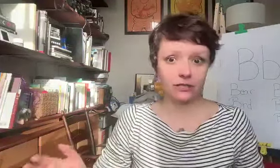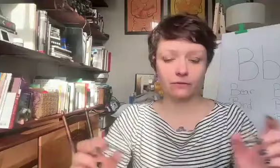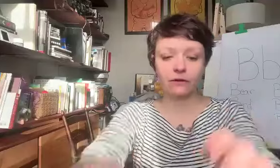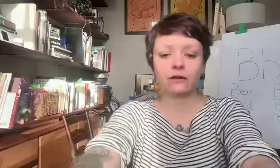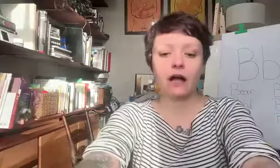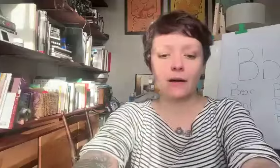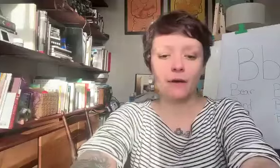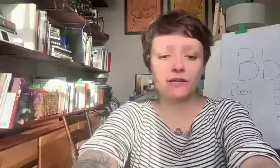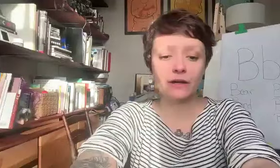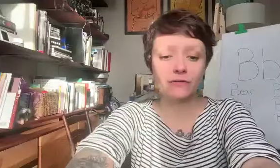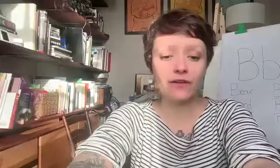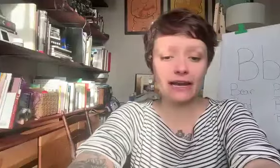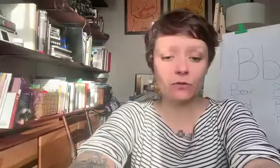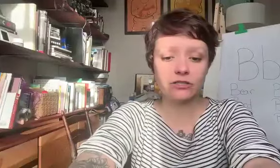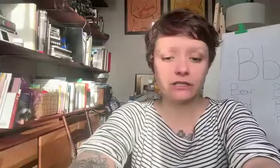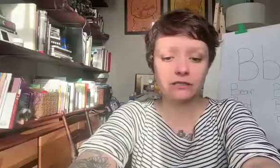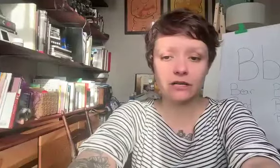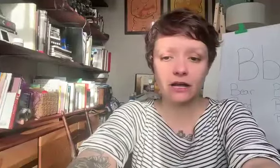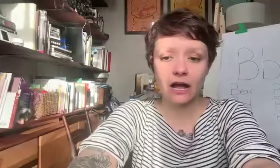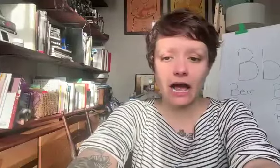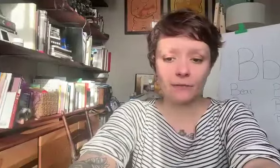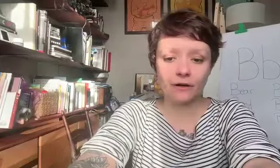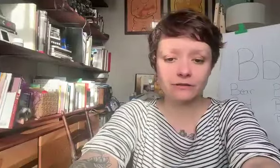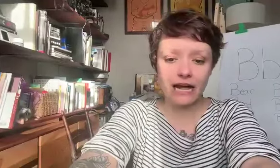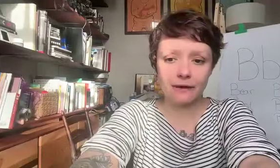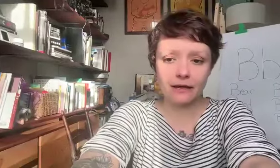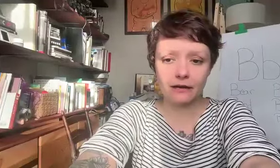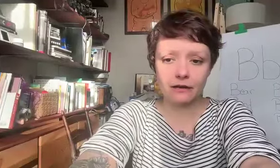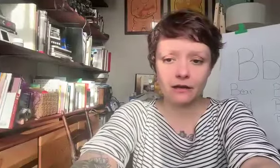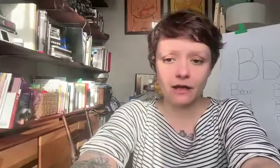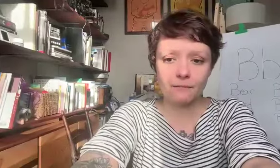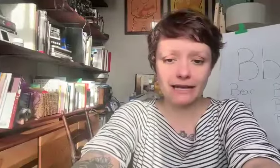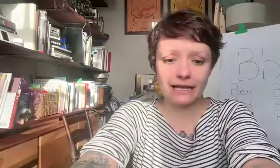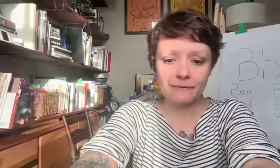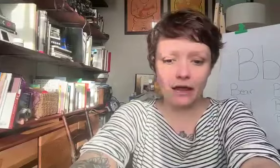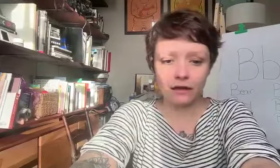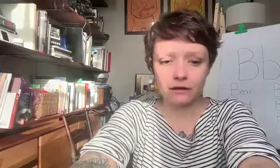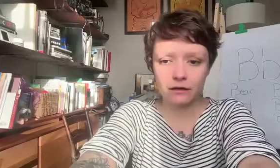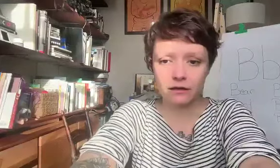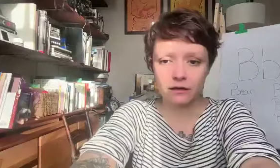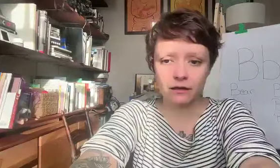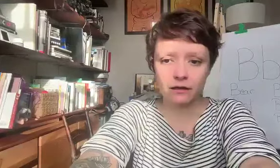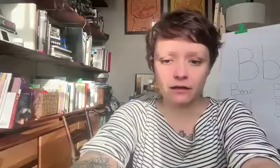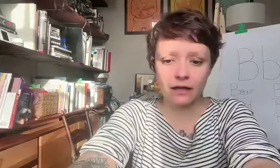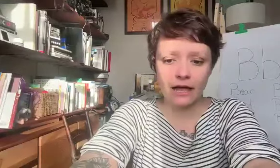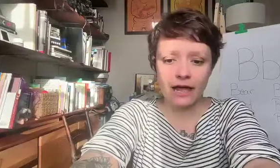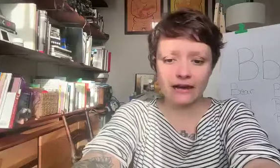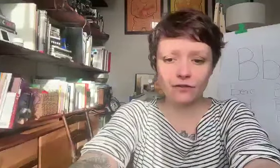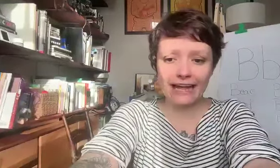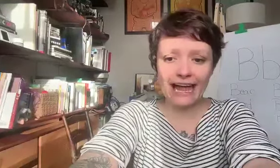you. Also, if you have any questions, I'm going to type in my email. And if you're like, hey,